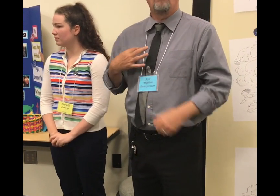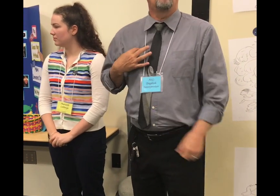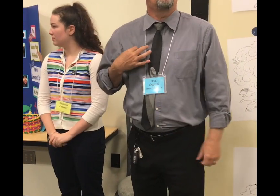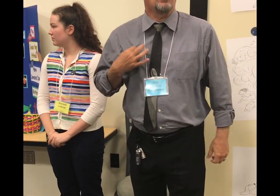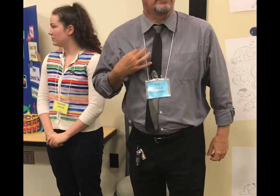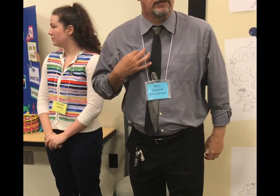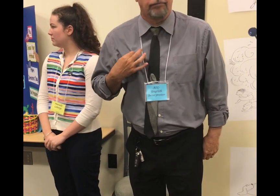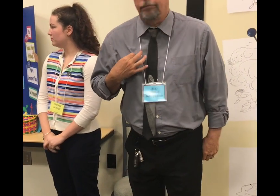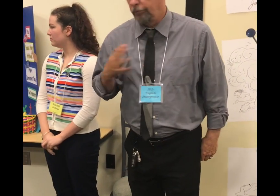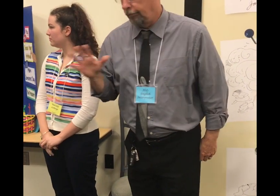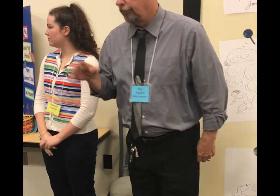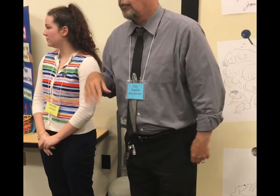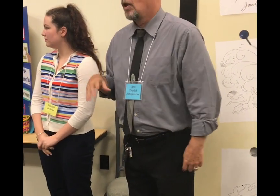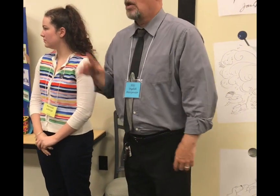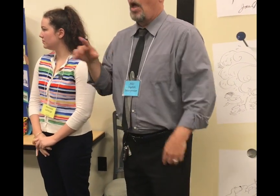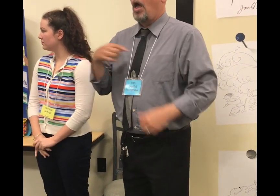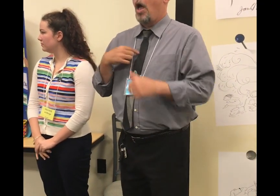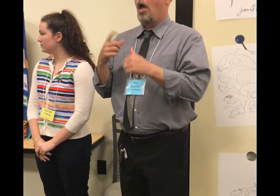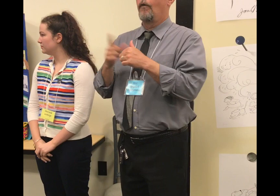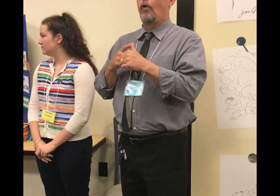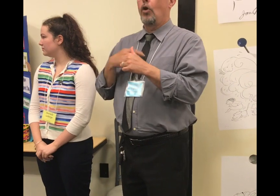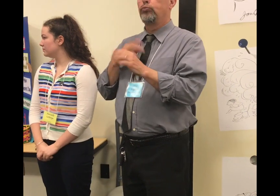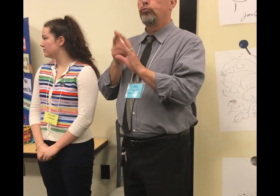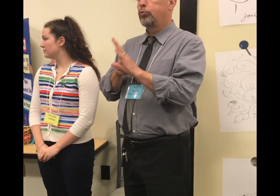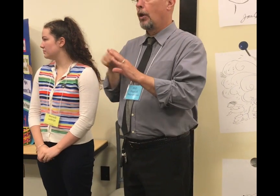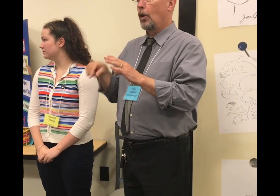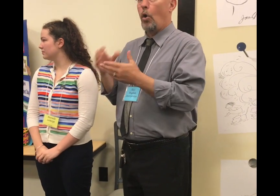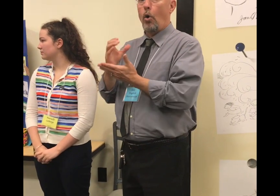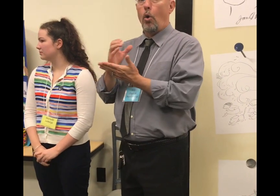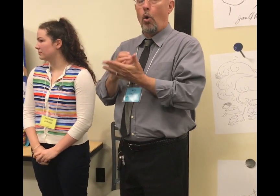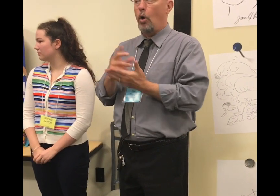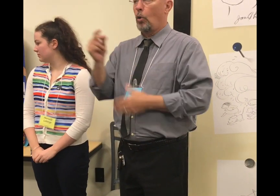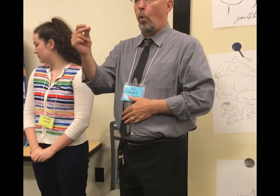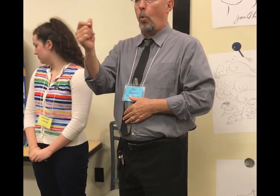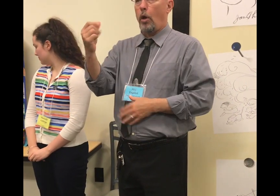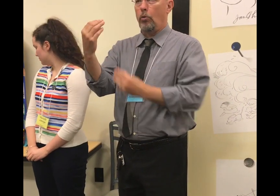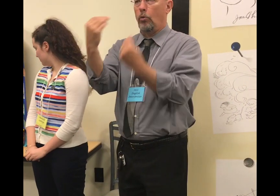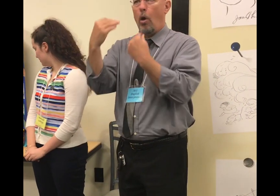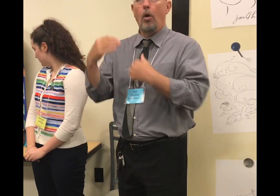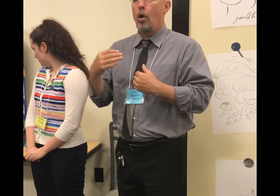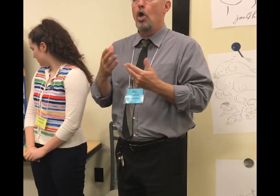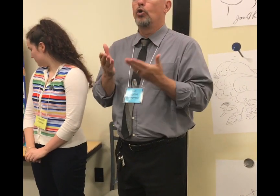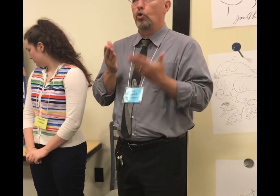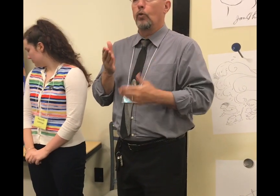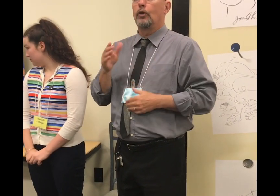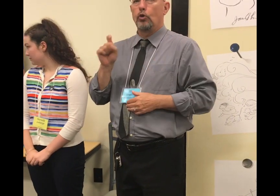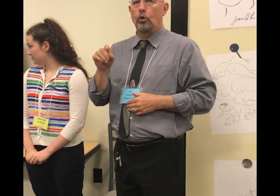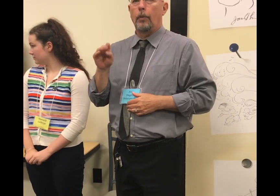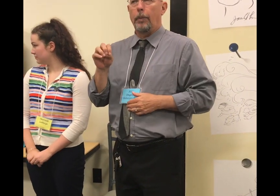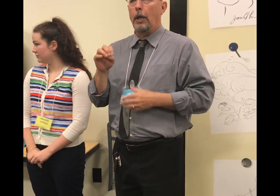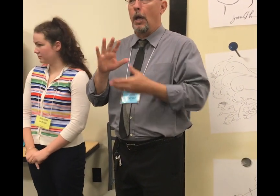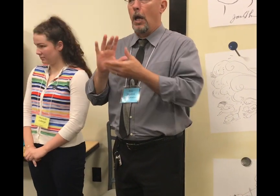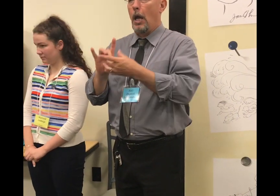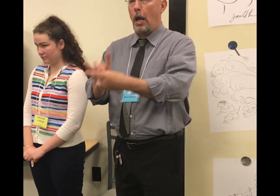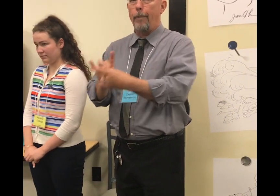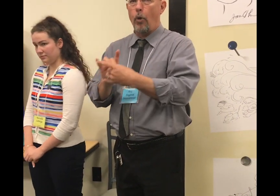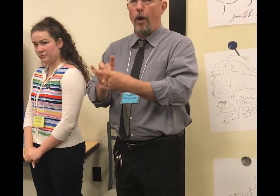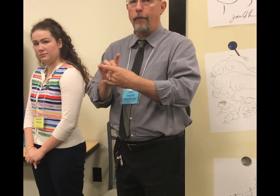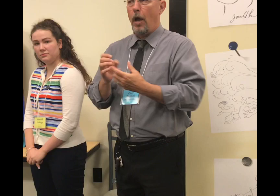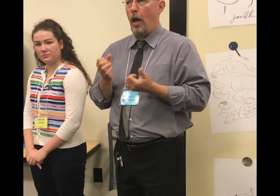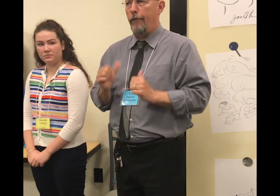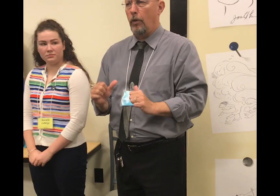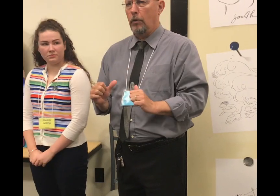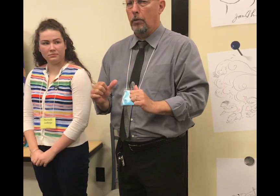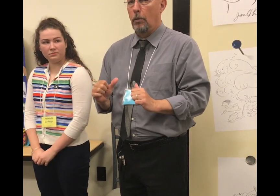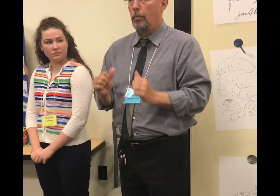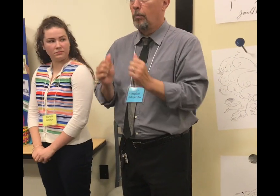volunteering. So when we first entered into this course, we were very quickly taught that service should be a collaborative effort